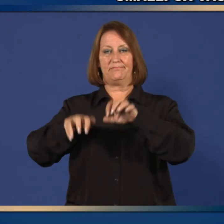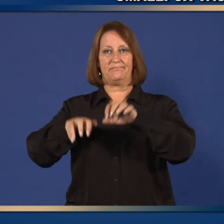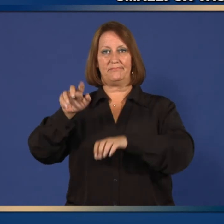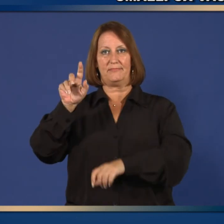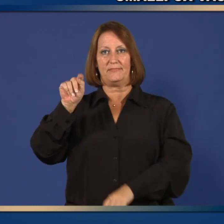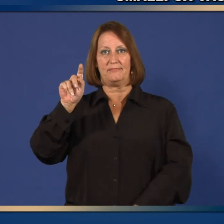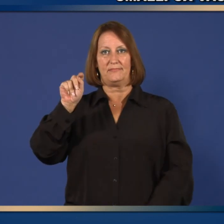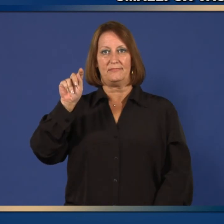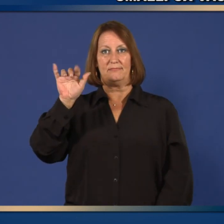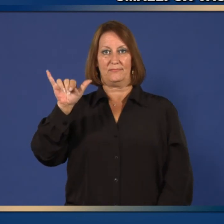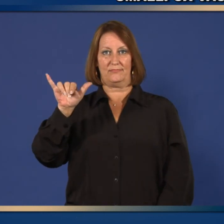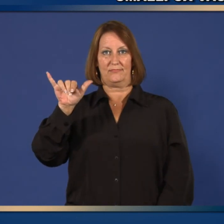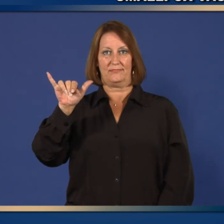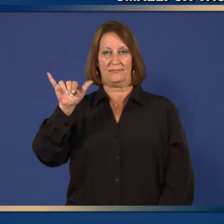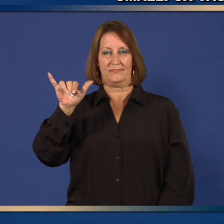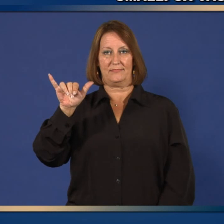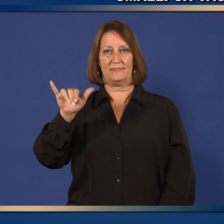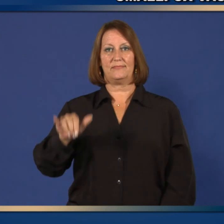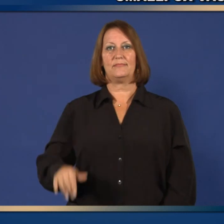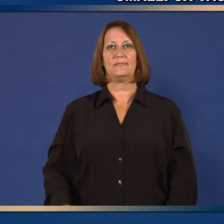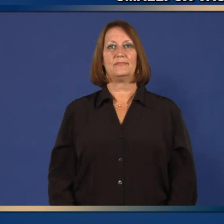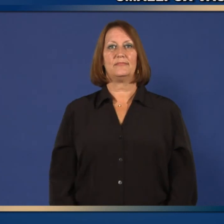1-866-874-2646 for TTY.